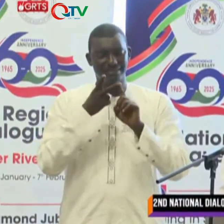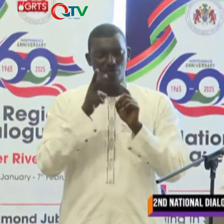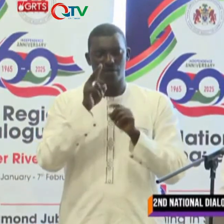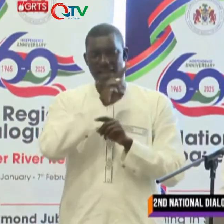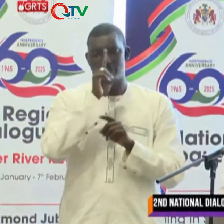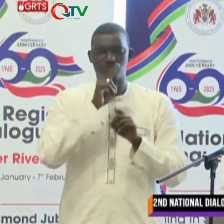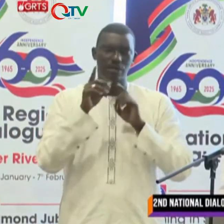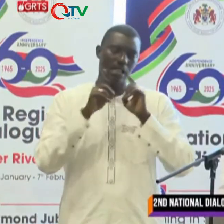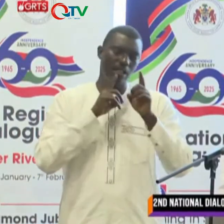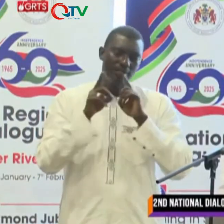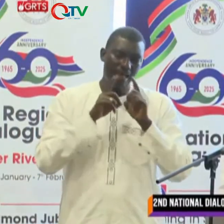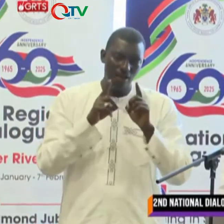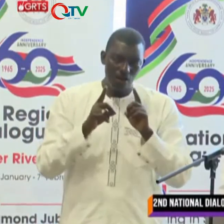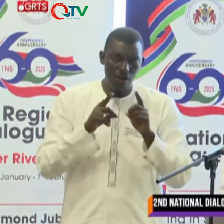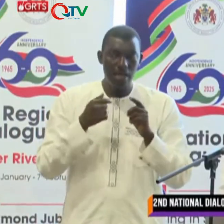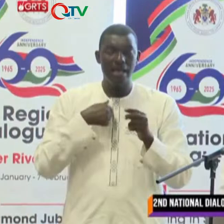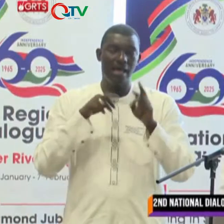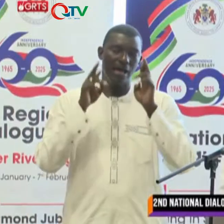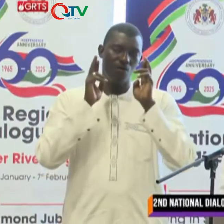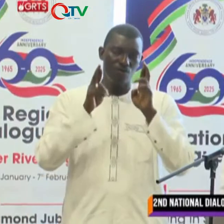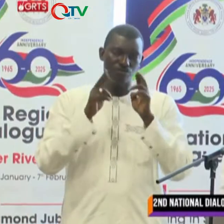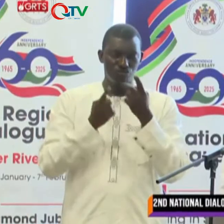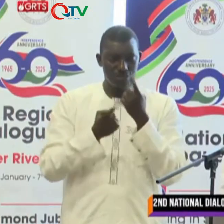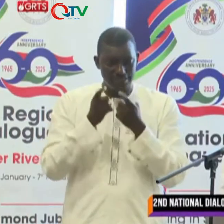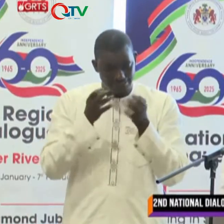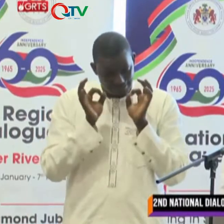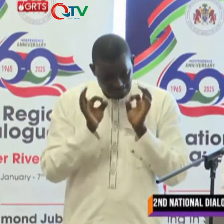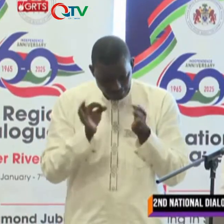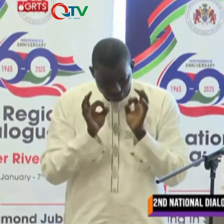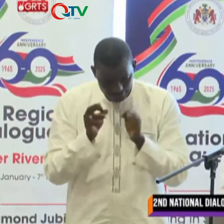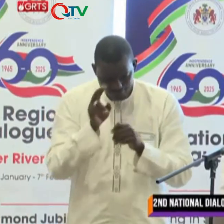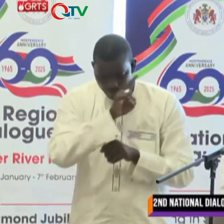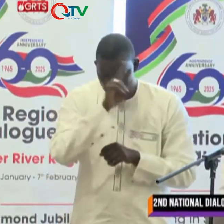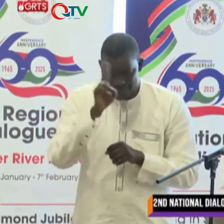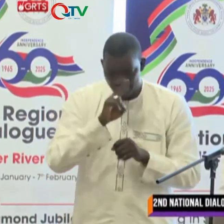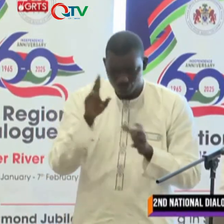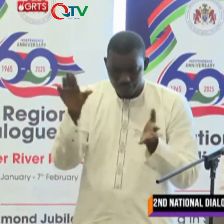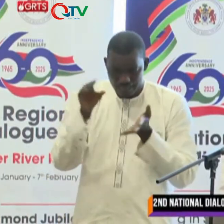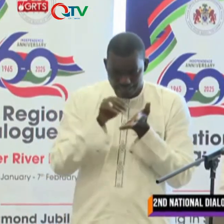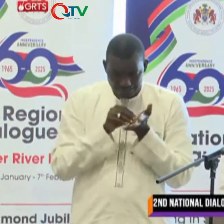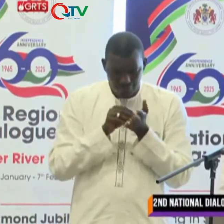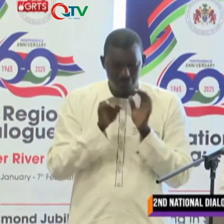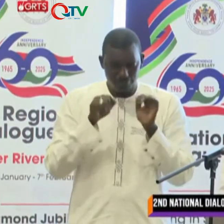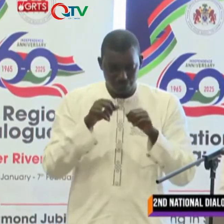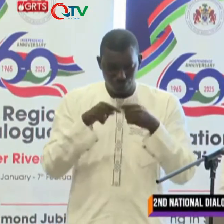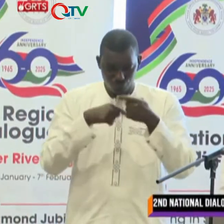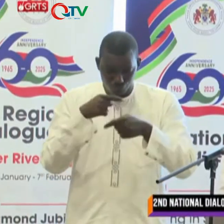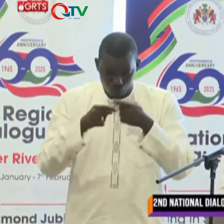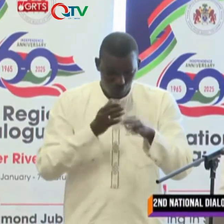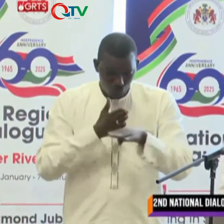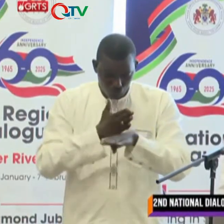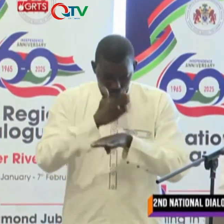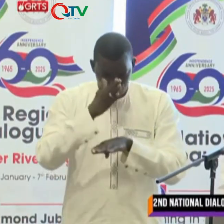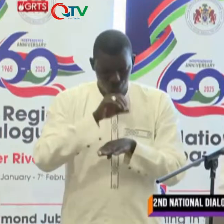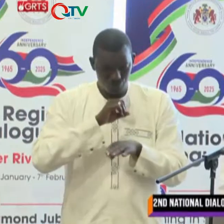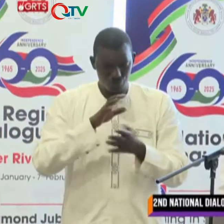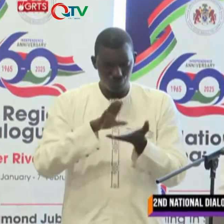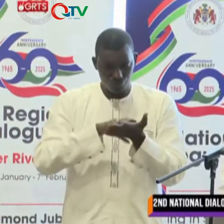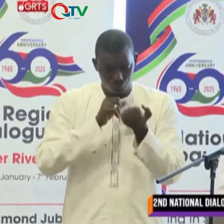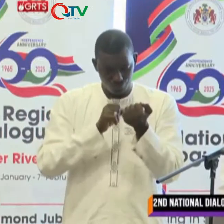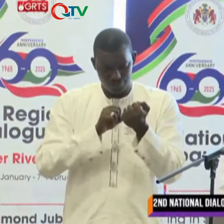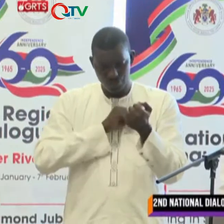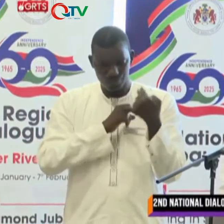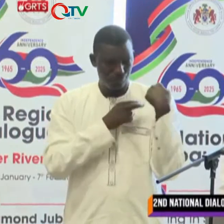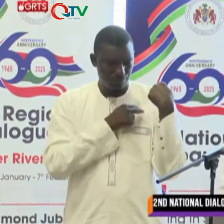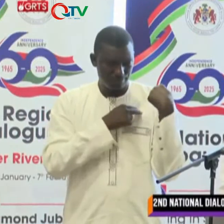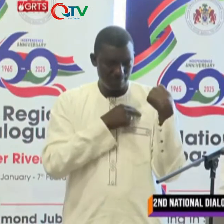dialogue, I wish to reiterate that the National Assembly shall continue to uphold its mandate charged to